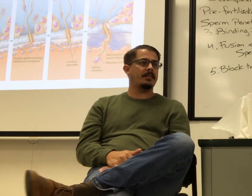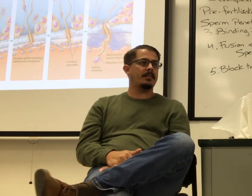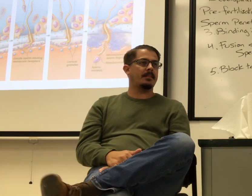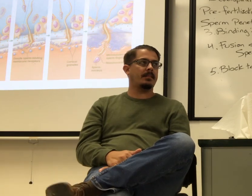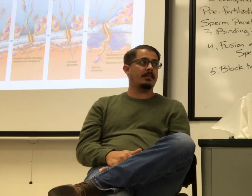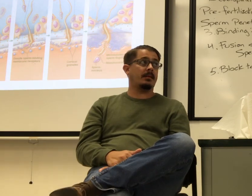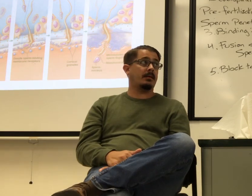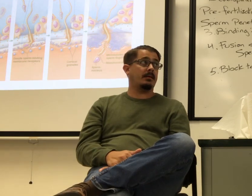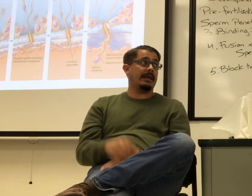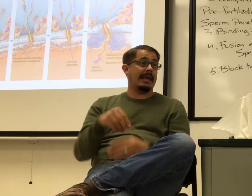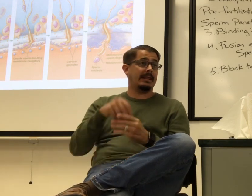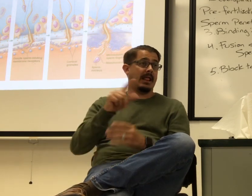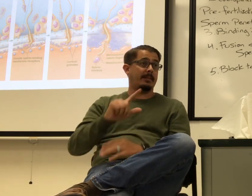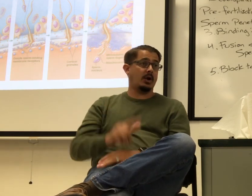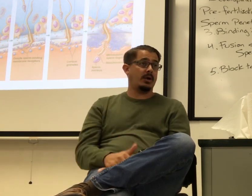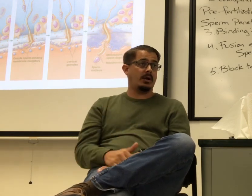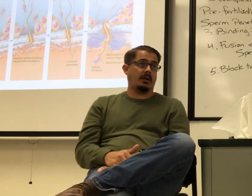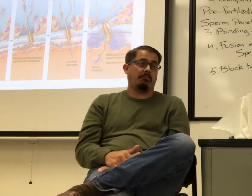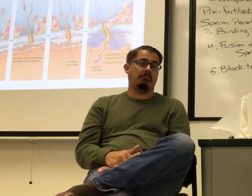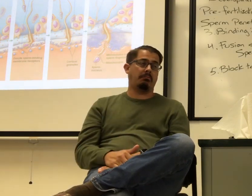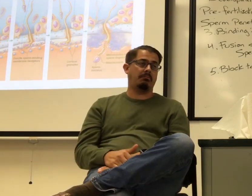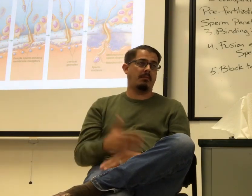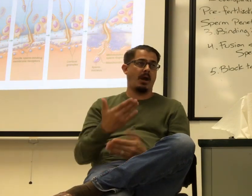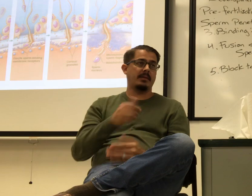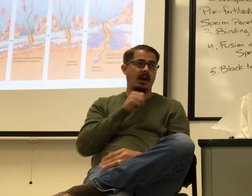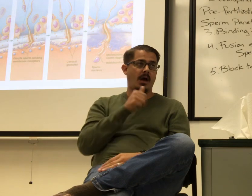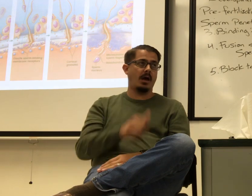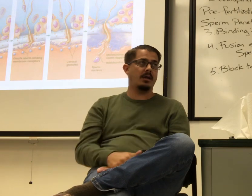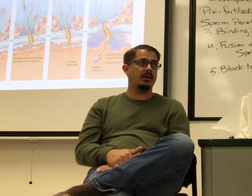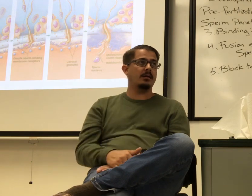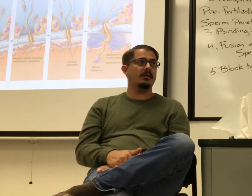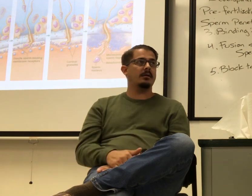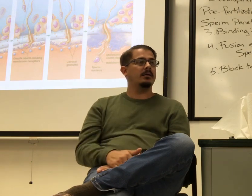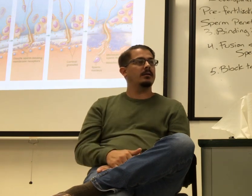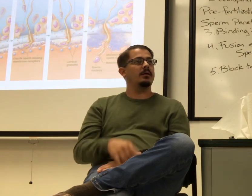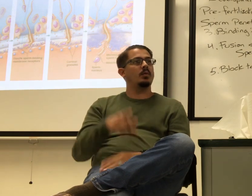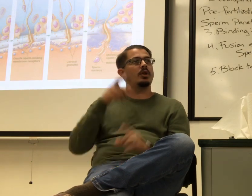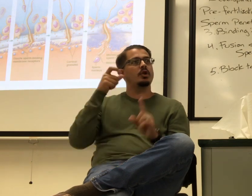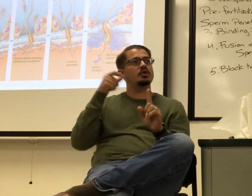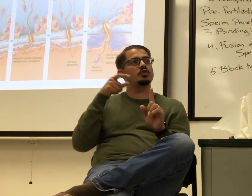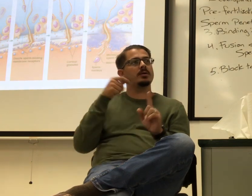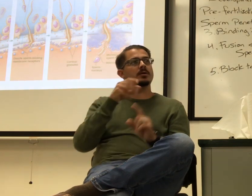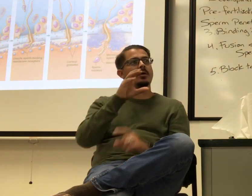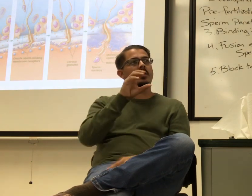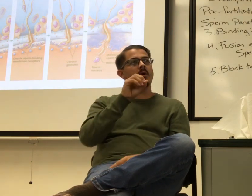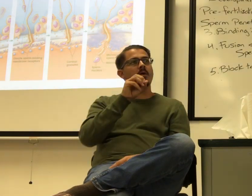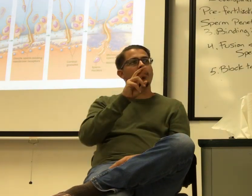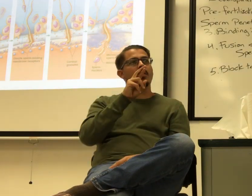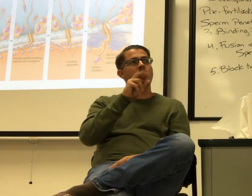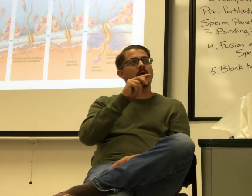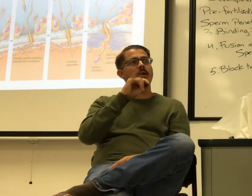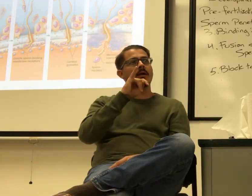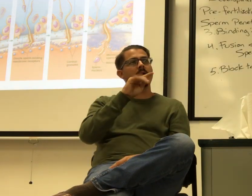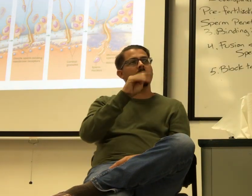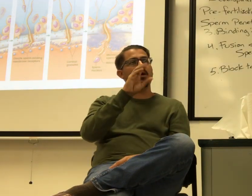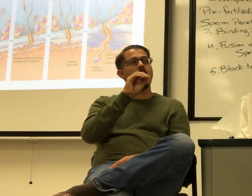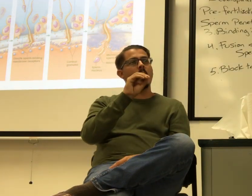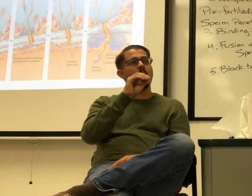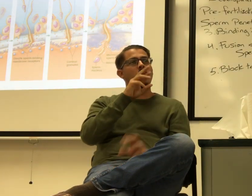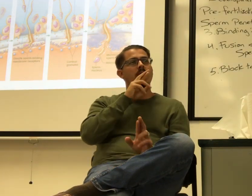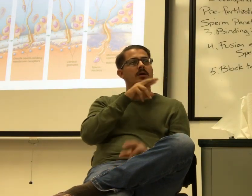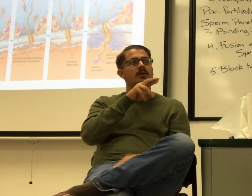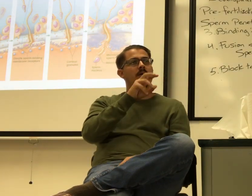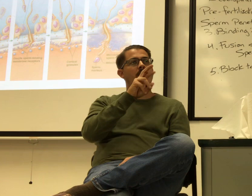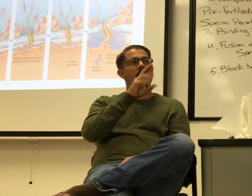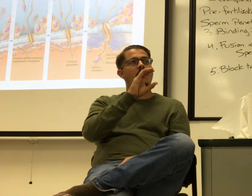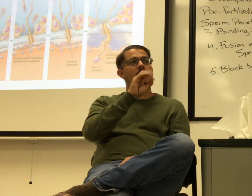a cortical reaction. The